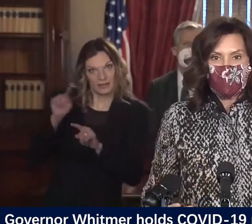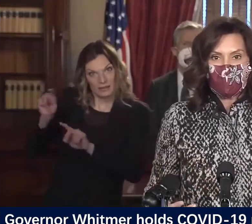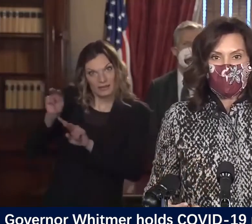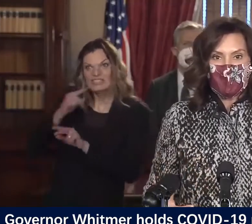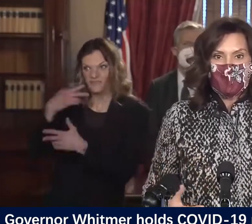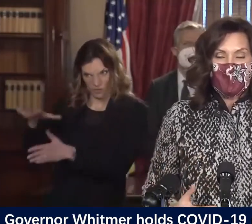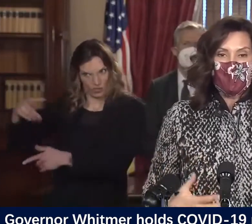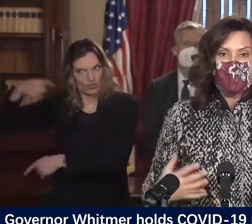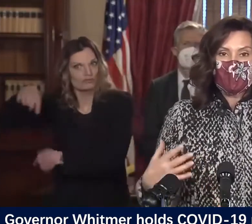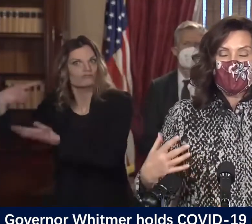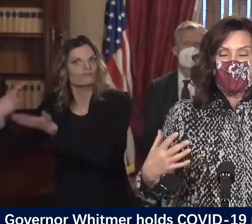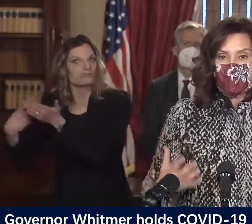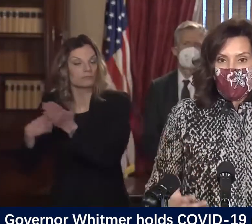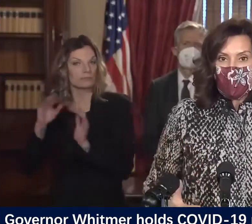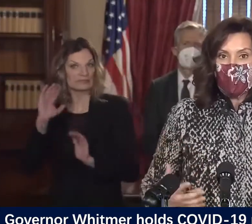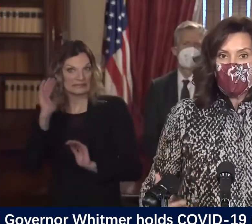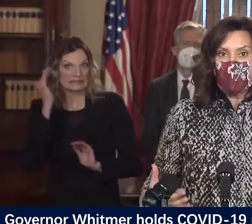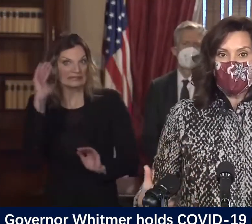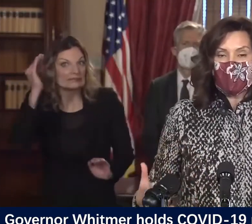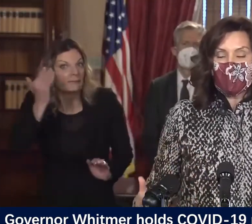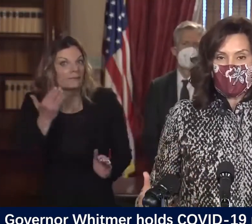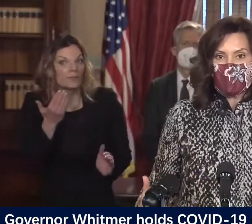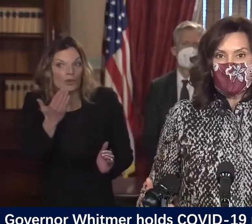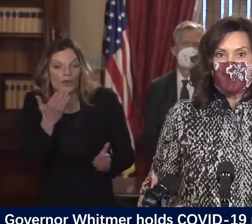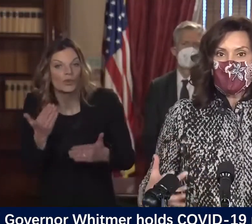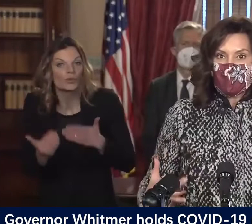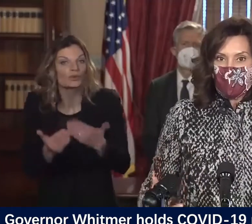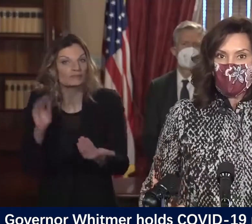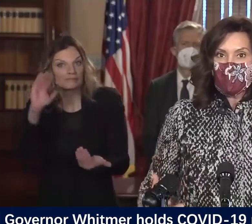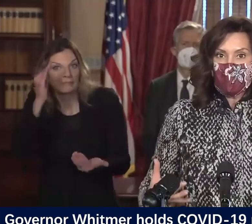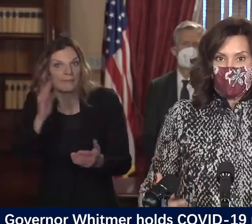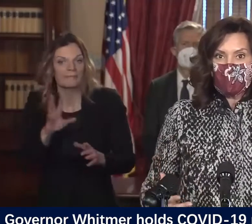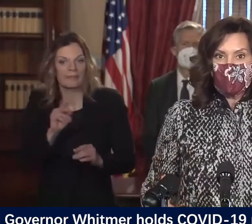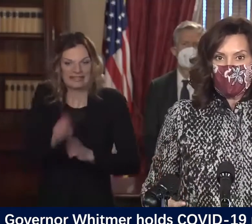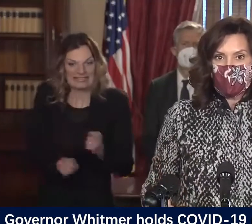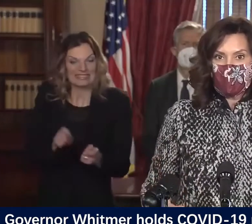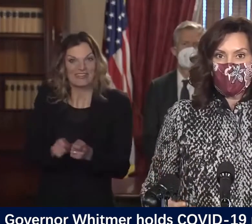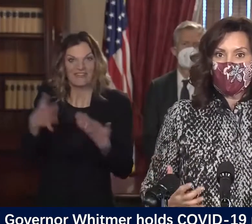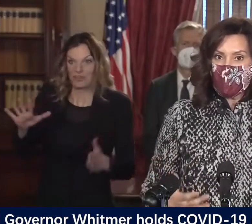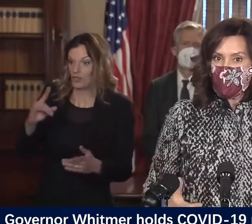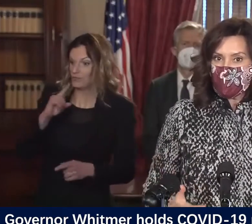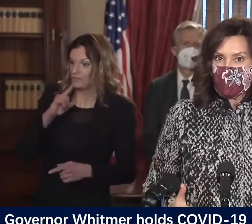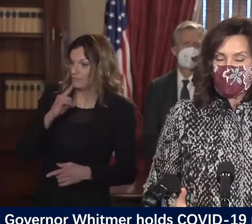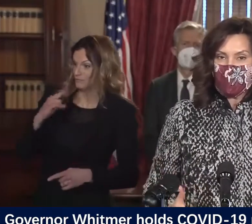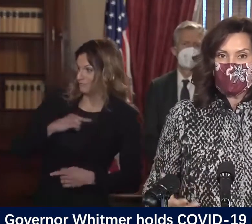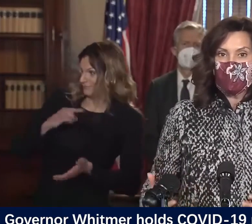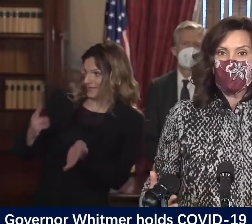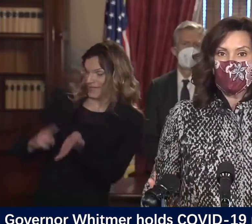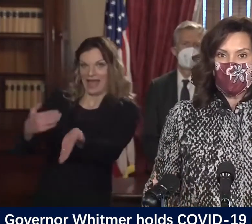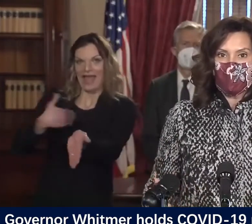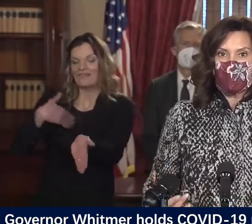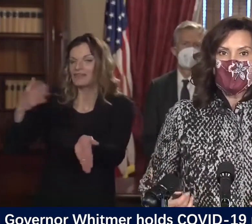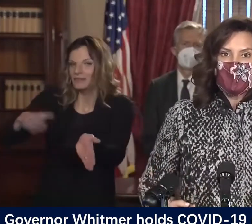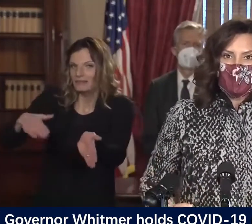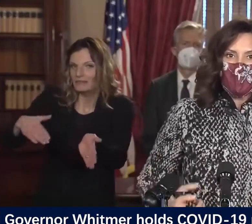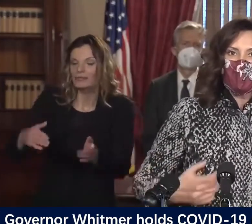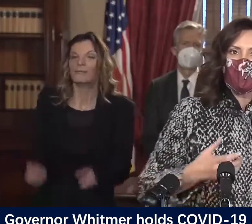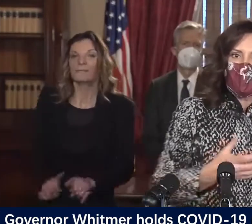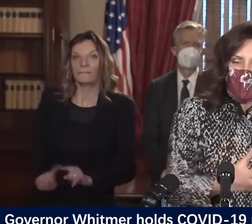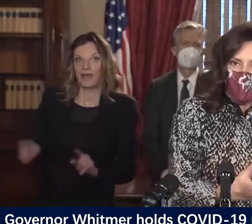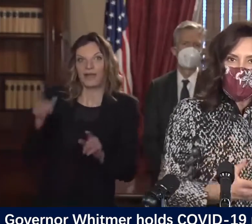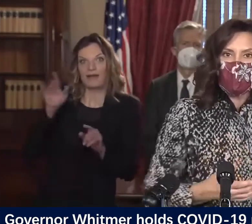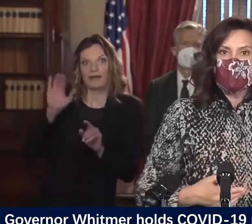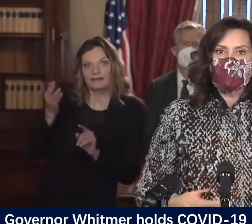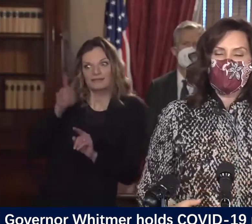to scrutinize, but it is my hope that they get something meaningful done that will help states and help locals, that